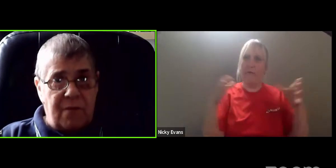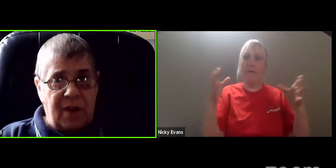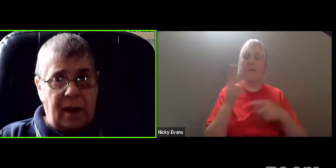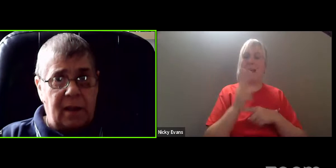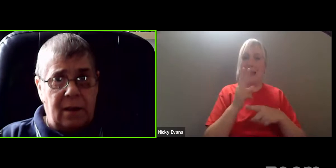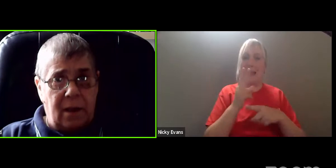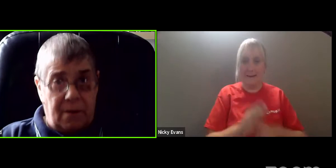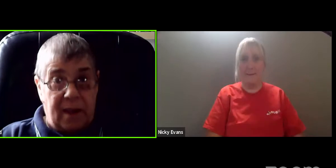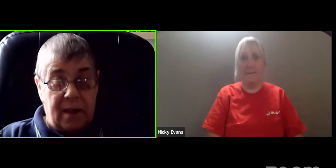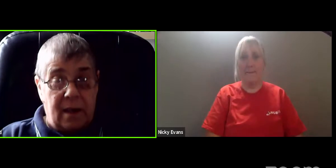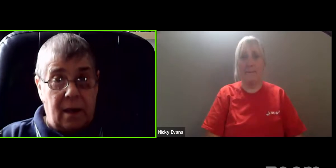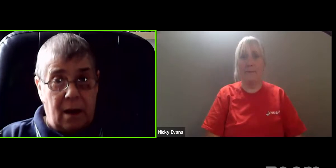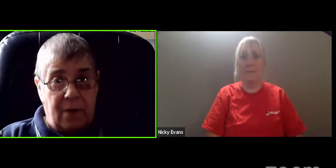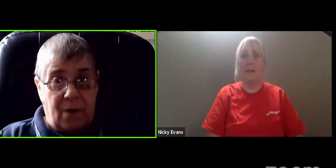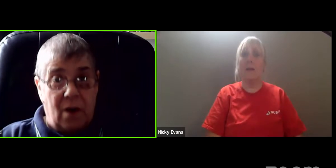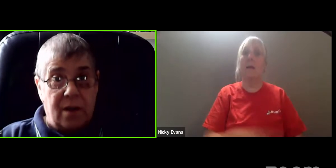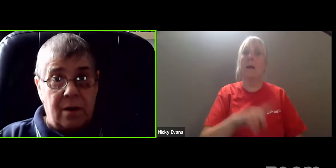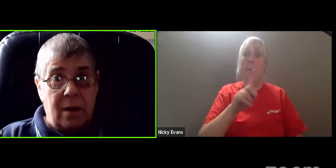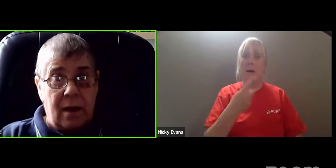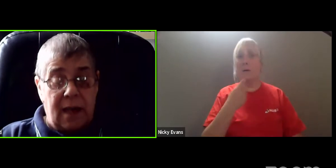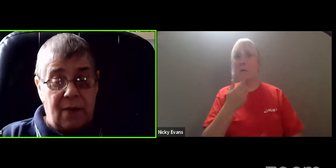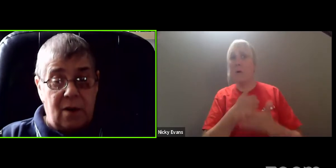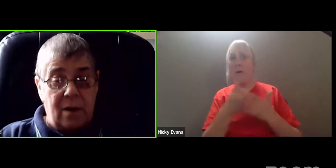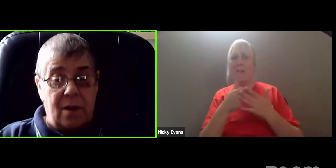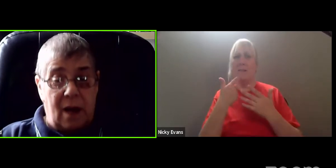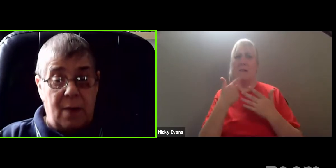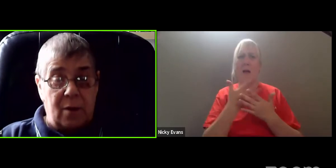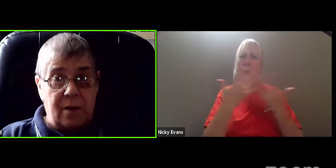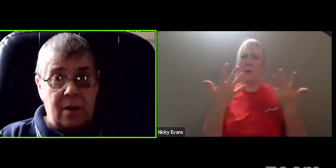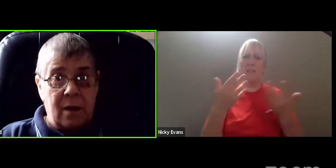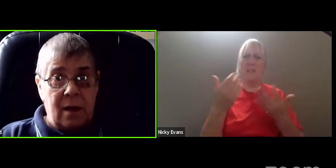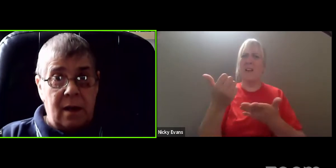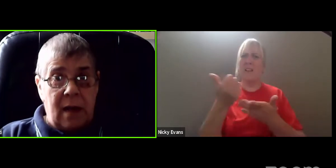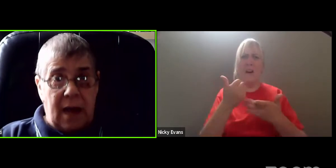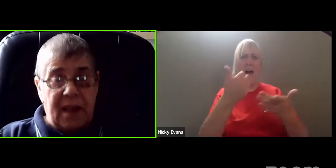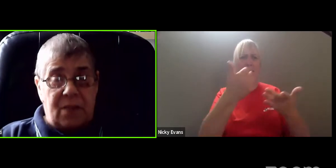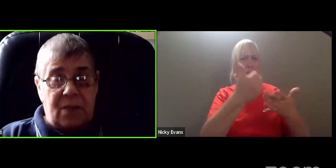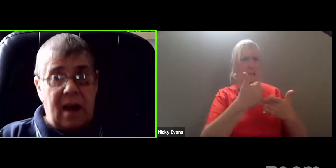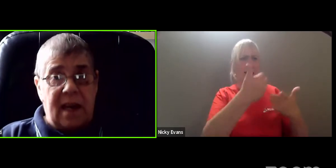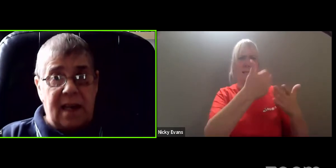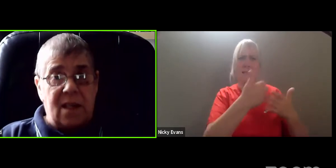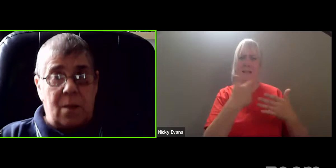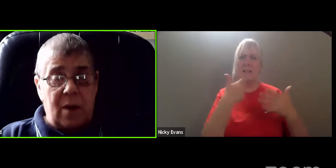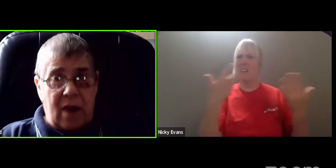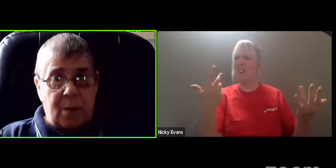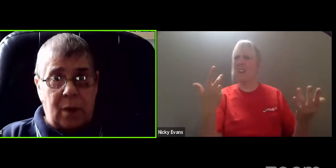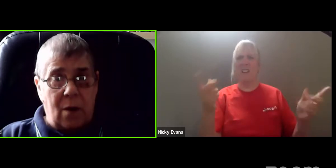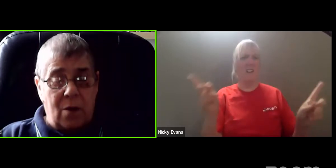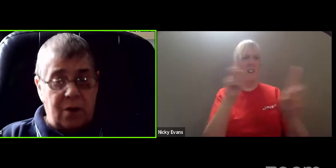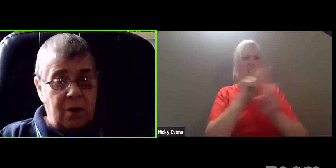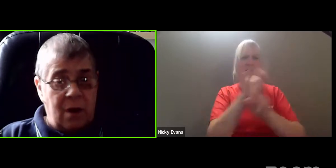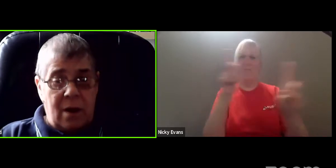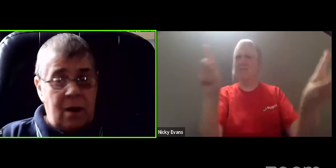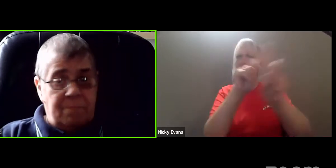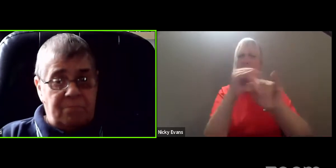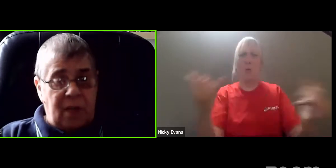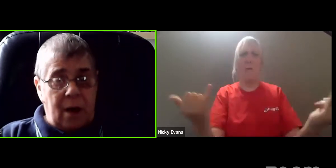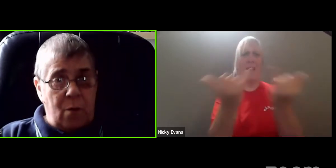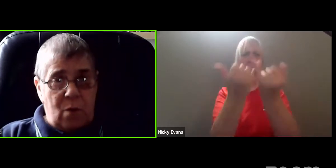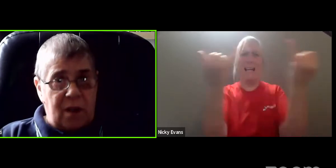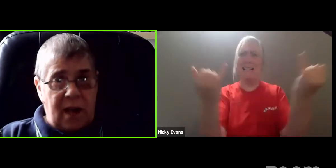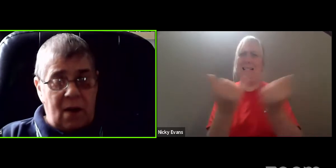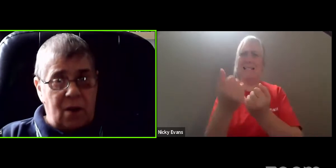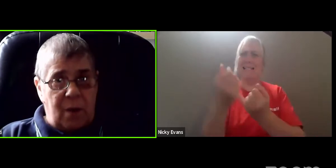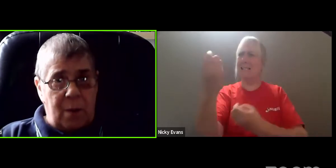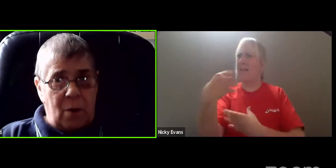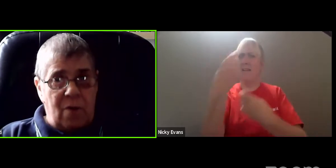often conflicting advice given to claimants, and this really needs to be addressed, because you know,